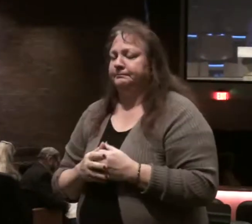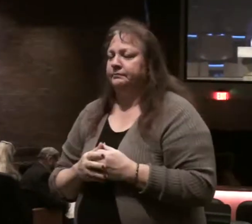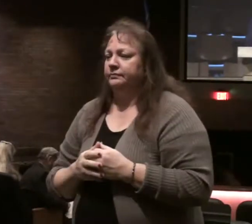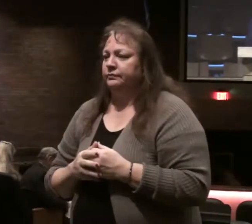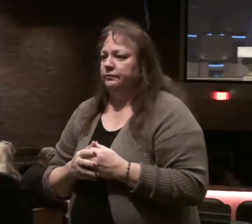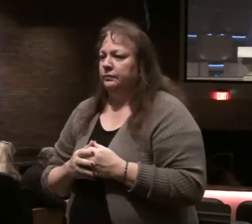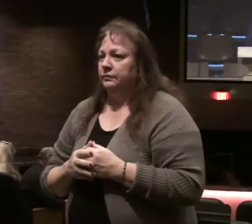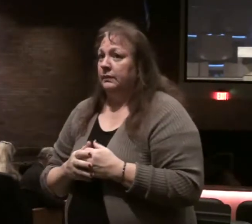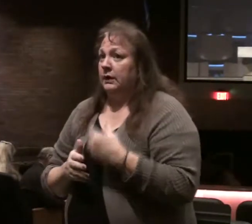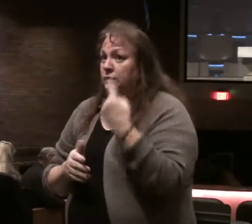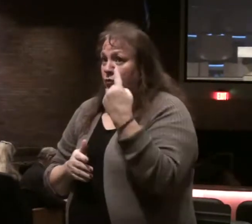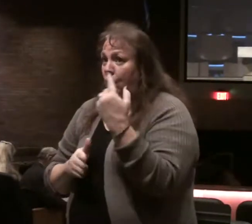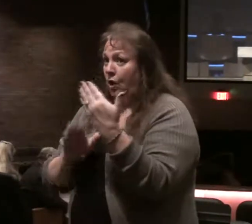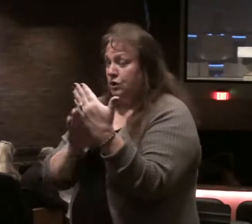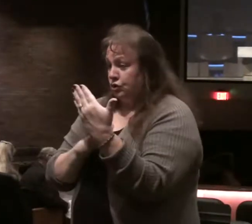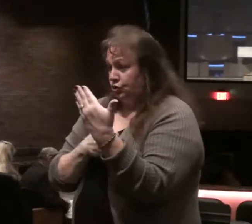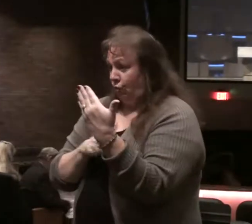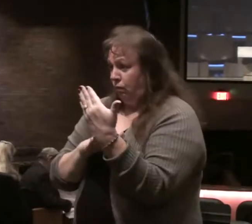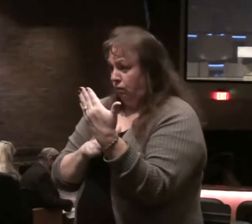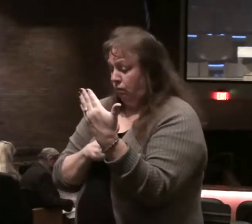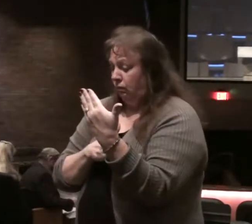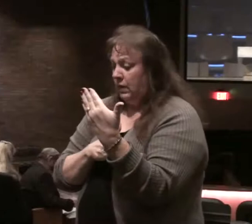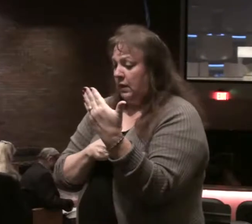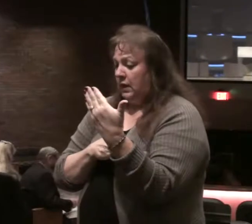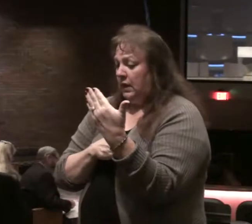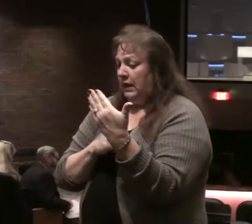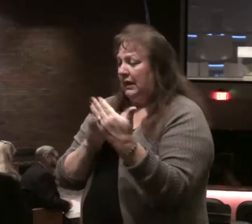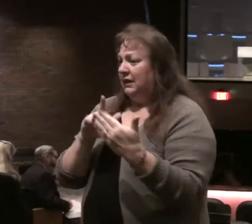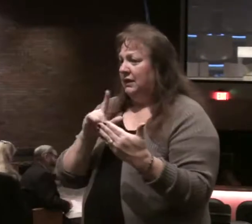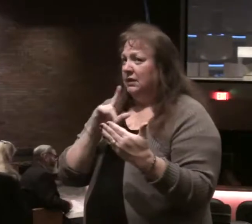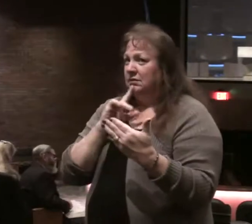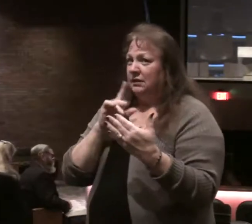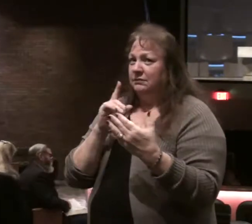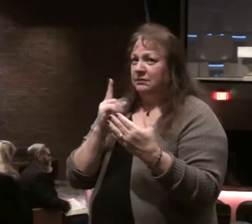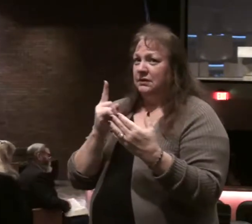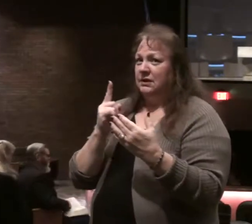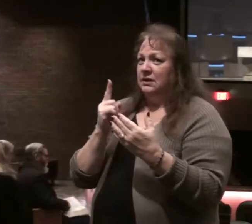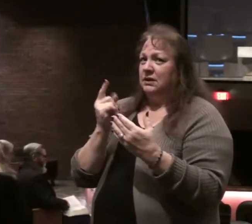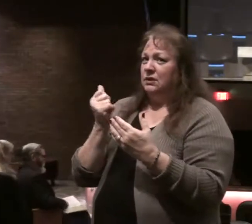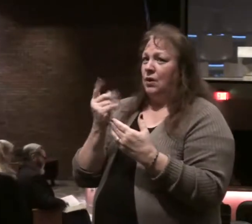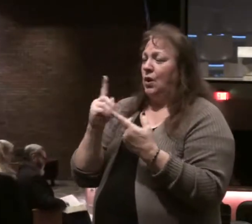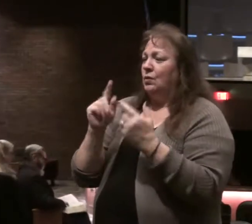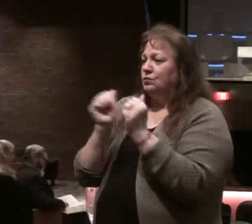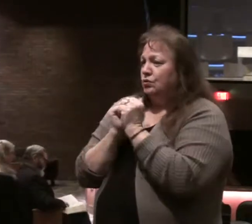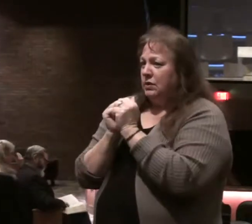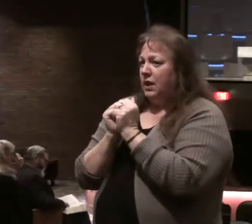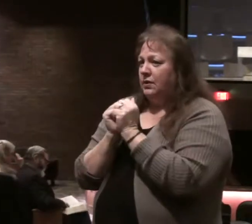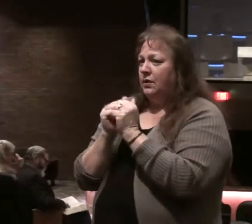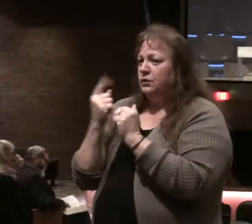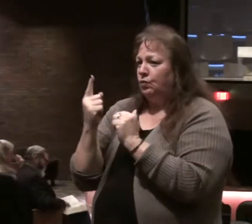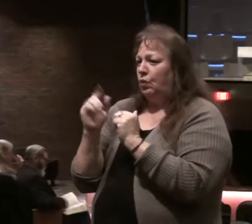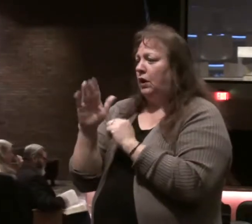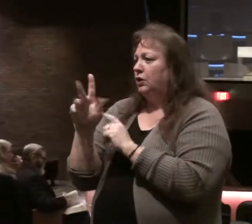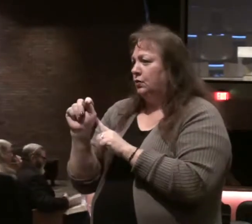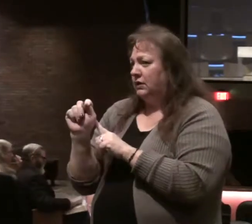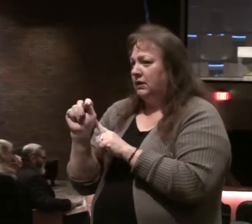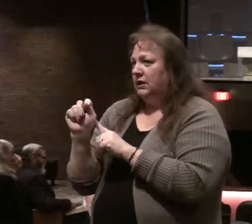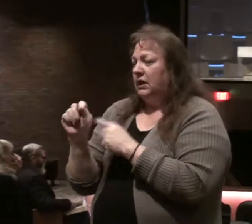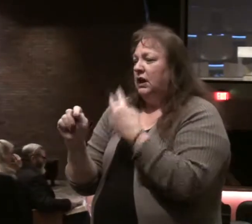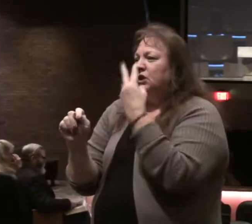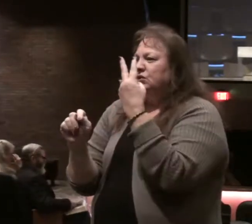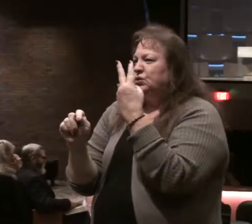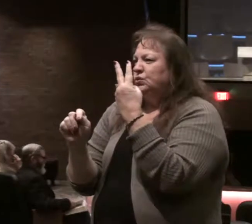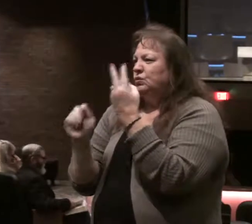It is one psalm, and these were psalms, as Bill talked about a couple weeks ago. So it does go together, it is one unit. But there are two